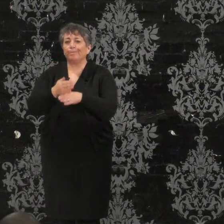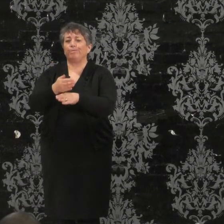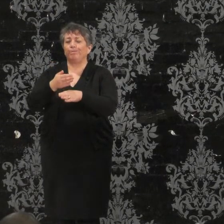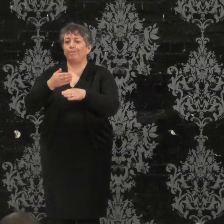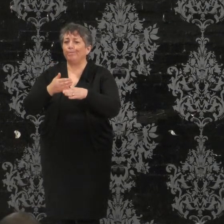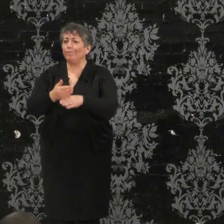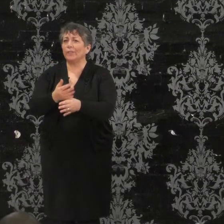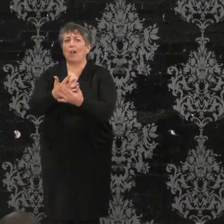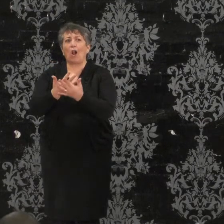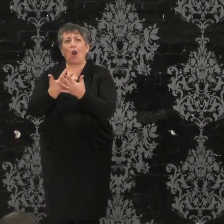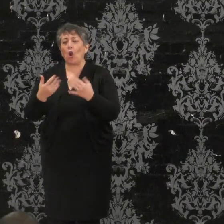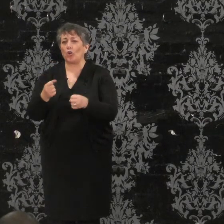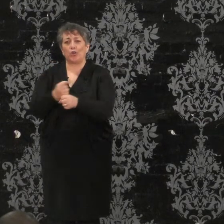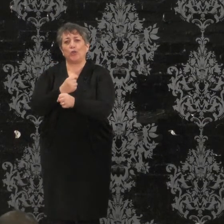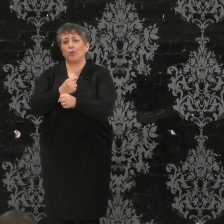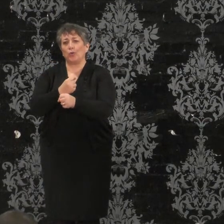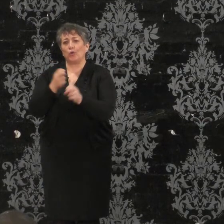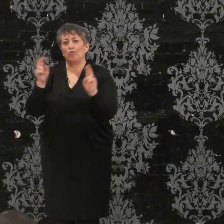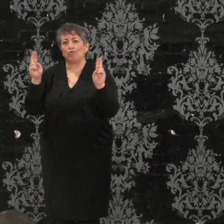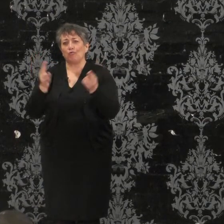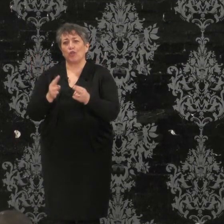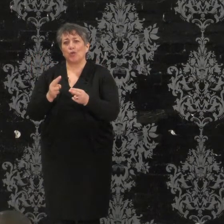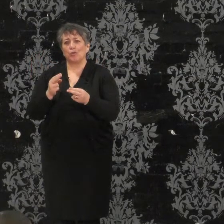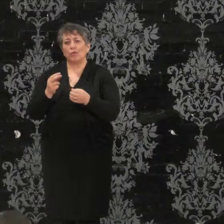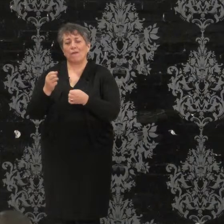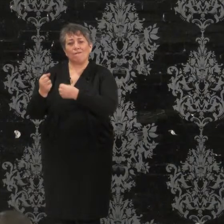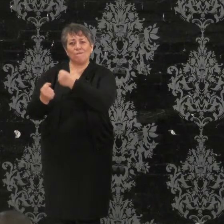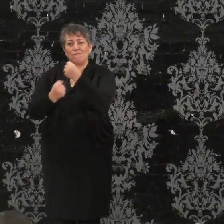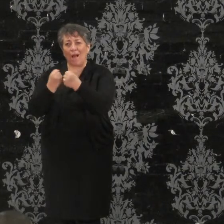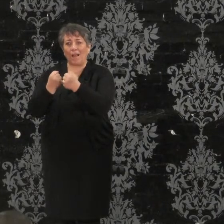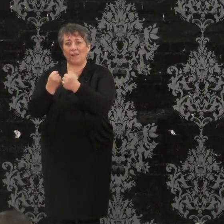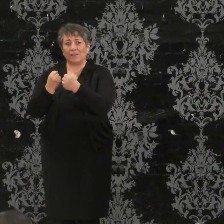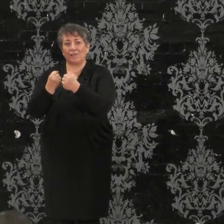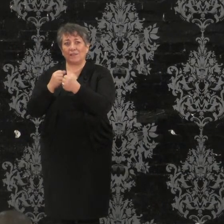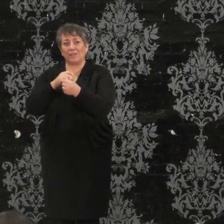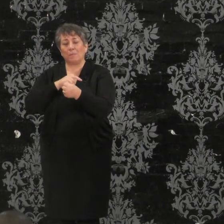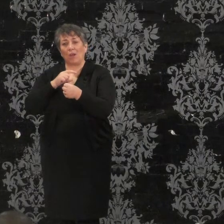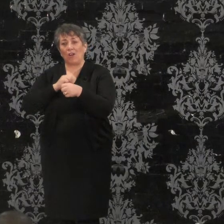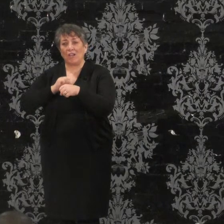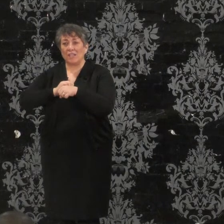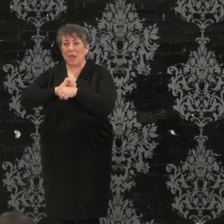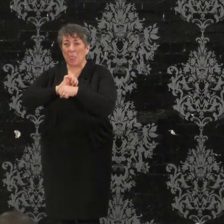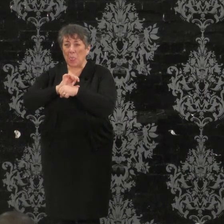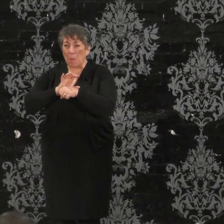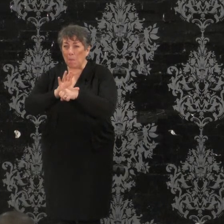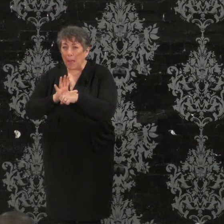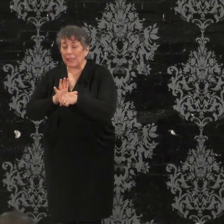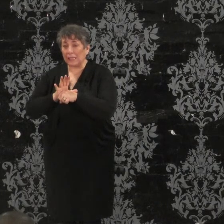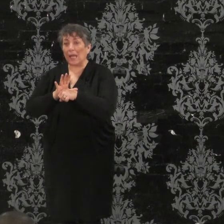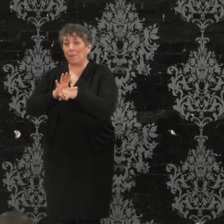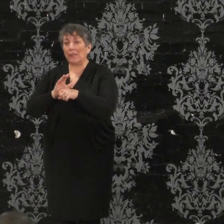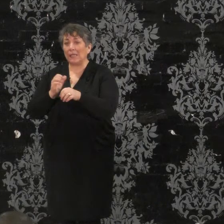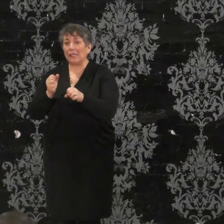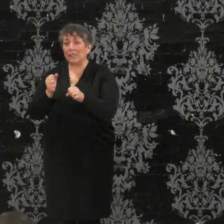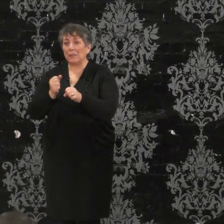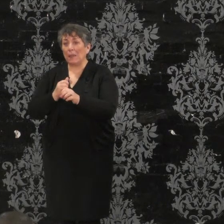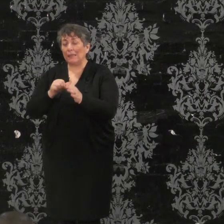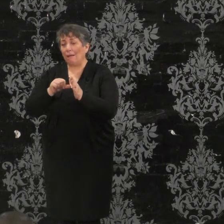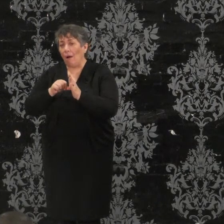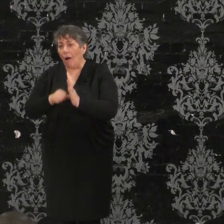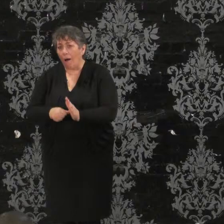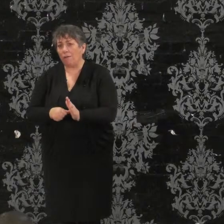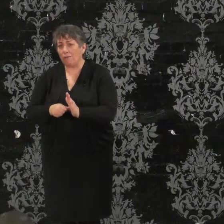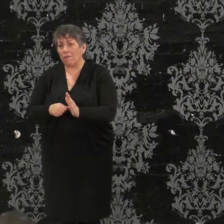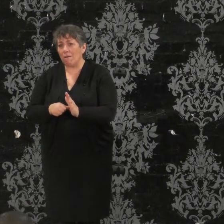in our city, with the impact of the pandemic making things even harder. There